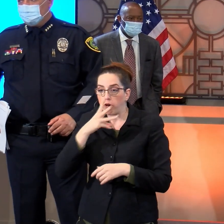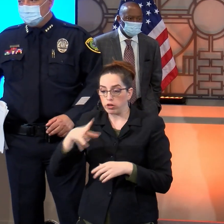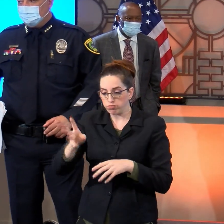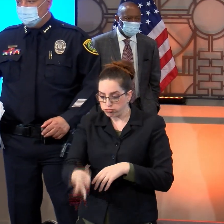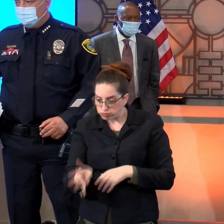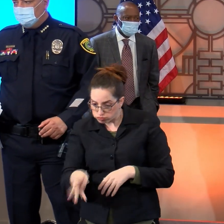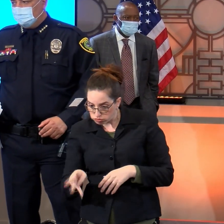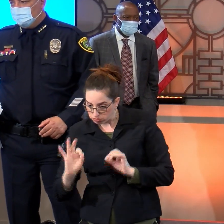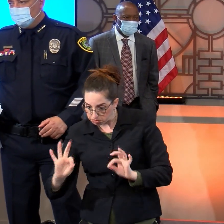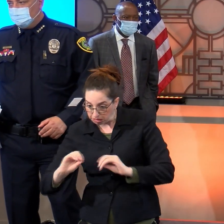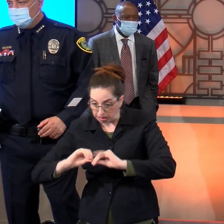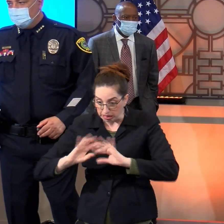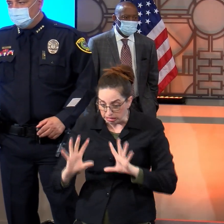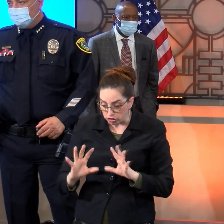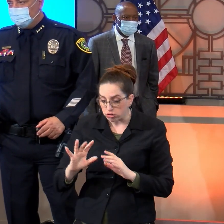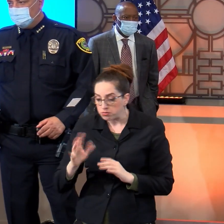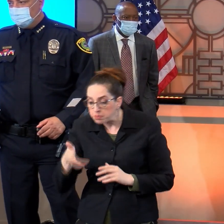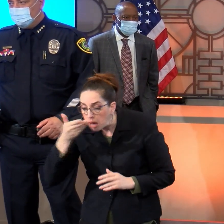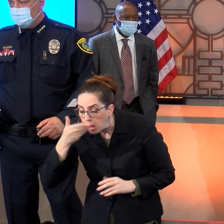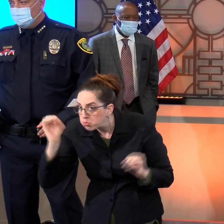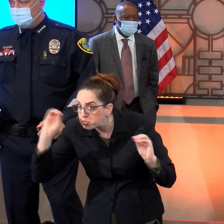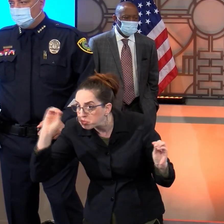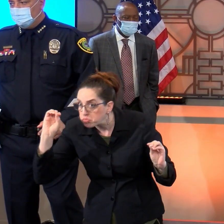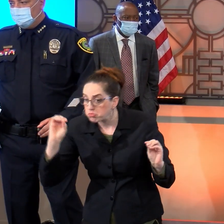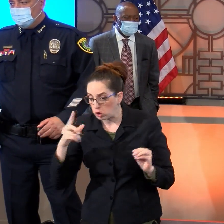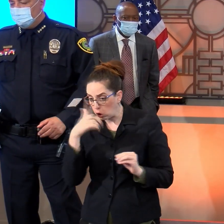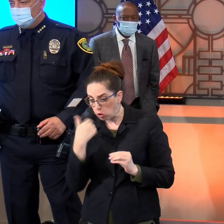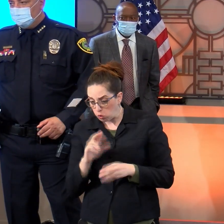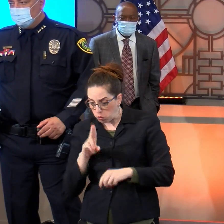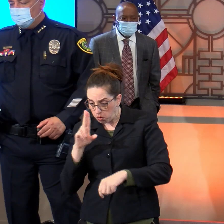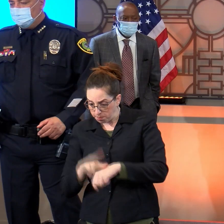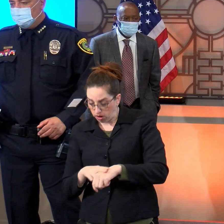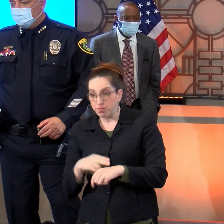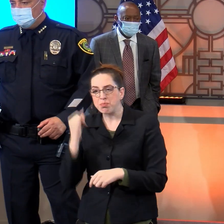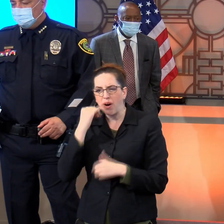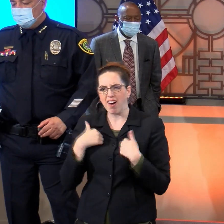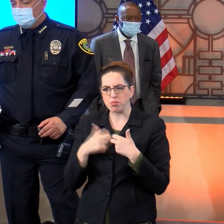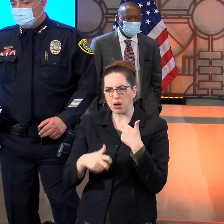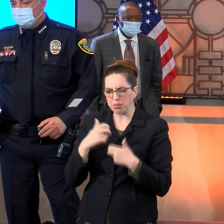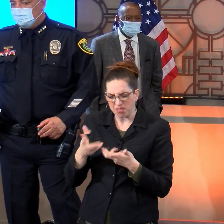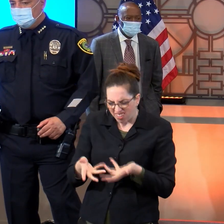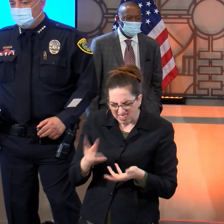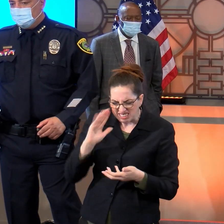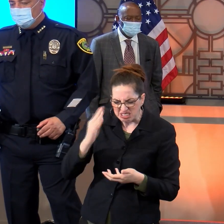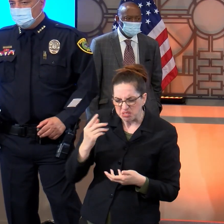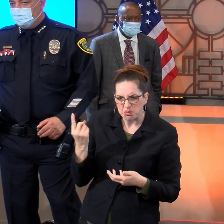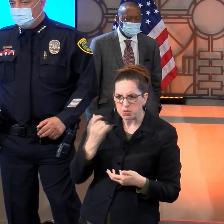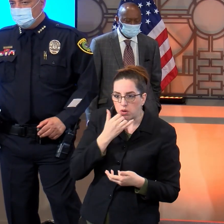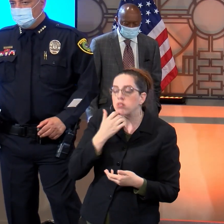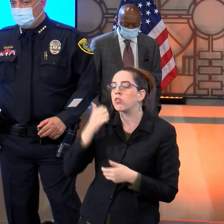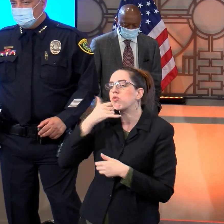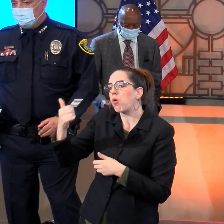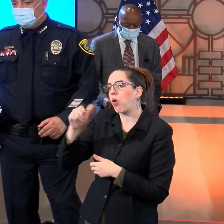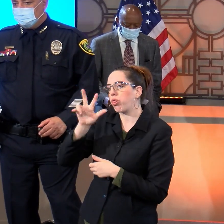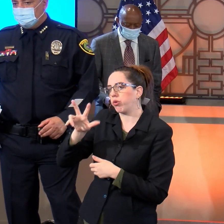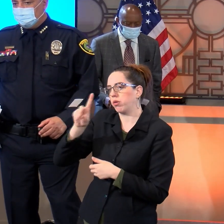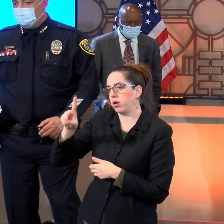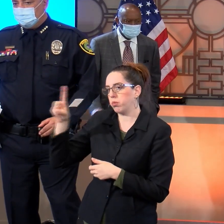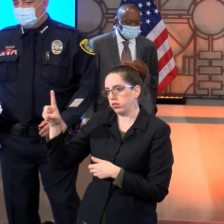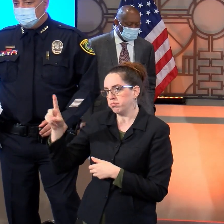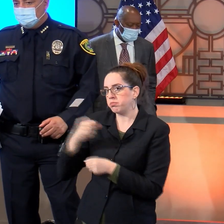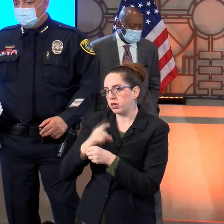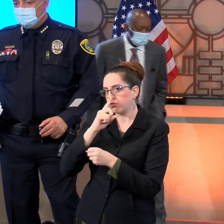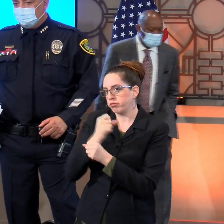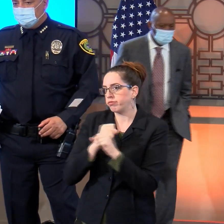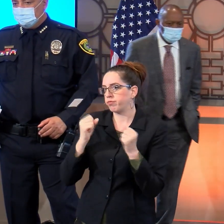odorless, and it should taste like normal water. And if there's any problems with that, please call 311. We want to make sure that everyone is safe and as we move forward. Thank